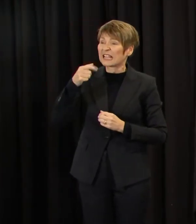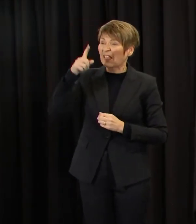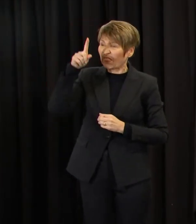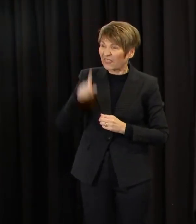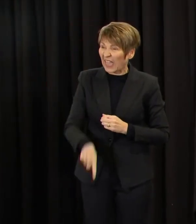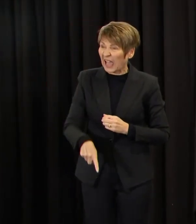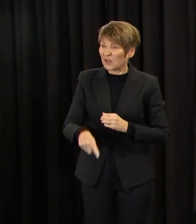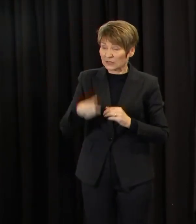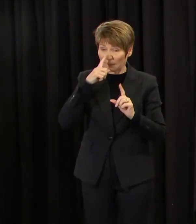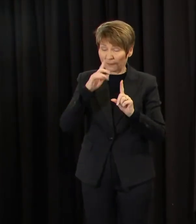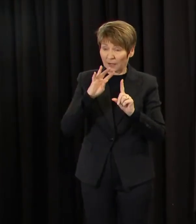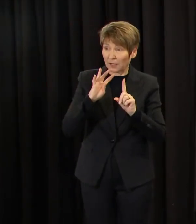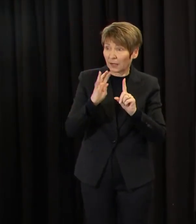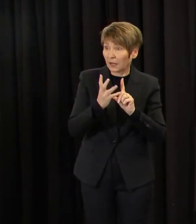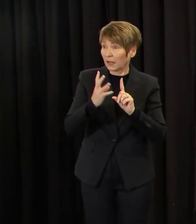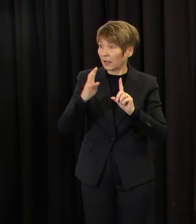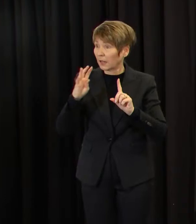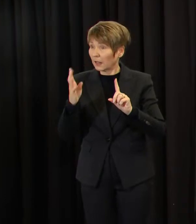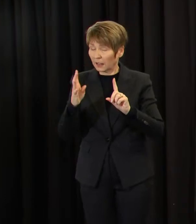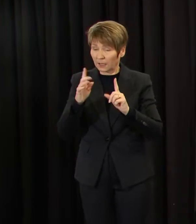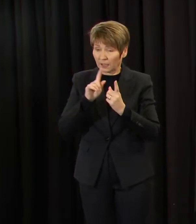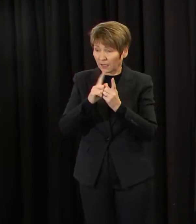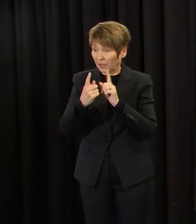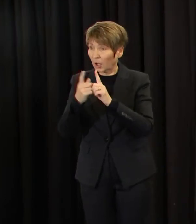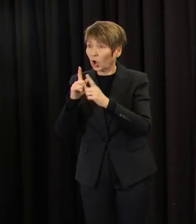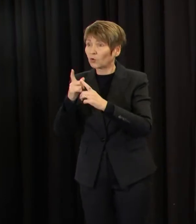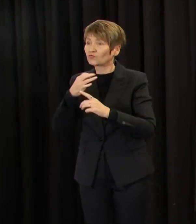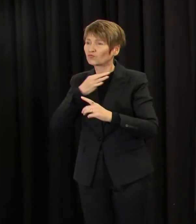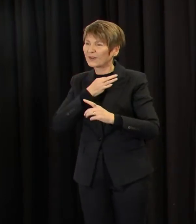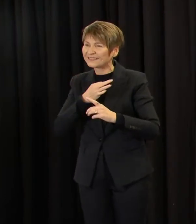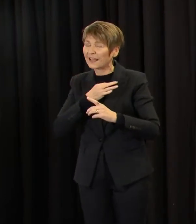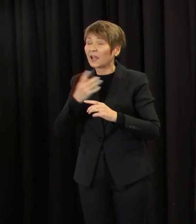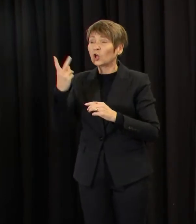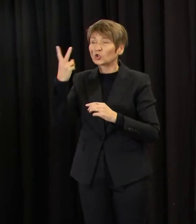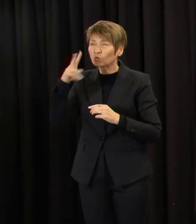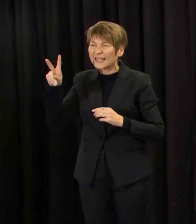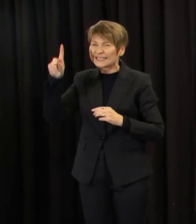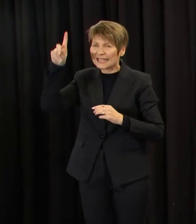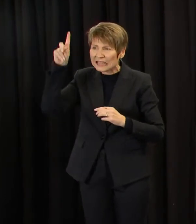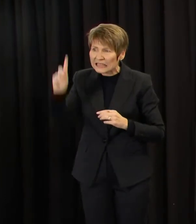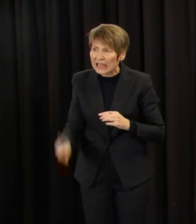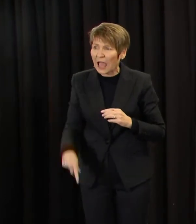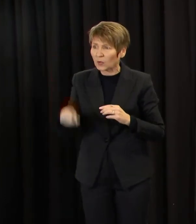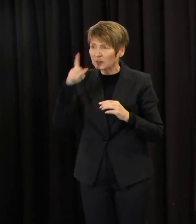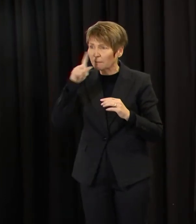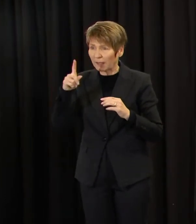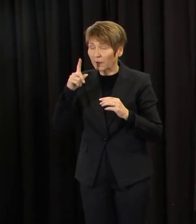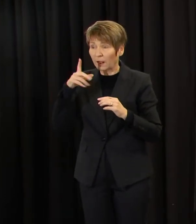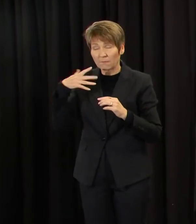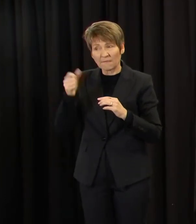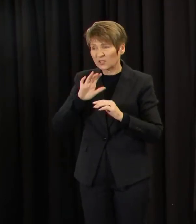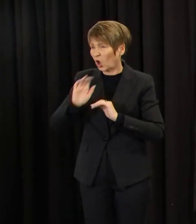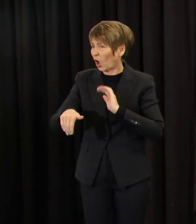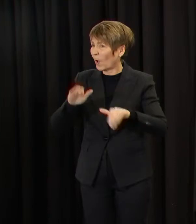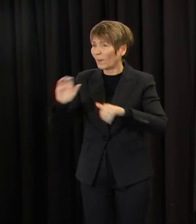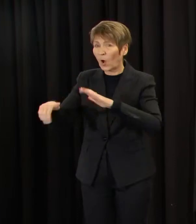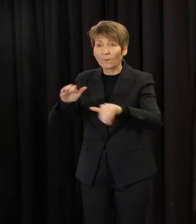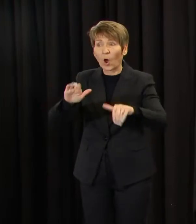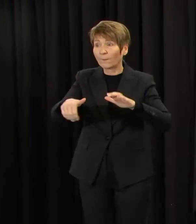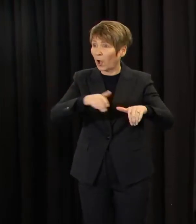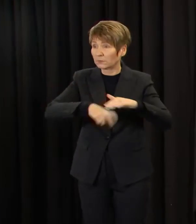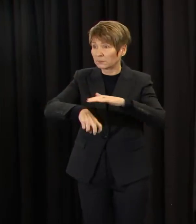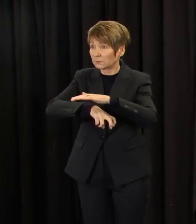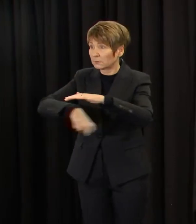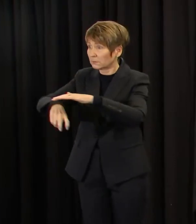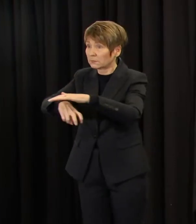contacts across our outbreaks and over 20,000 secondary close contacts who are isolating with them. The age profile of our positive